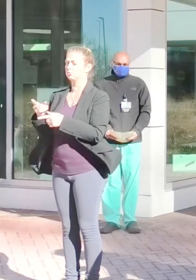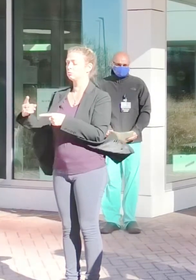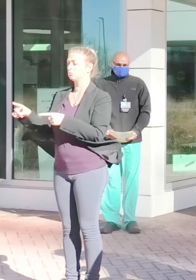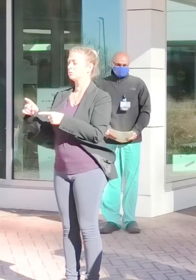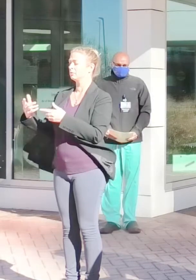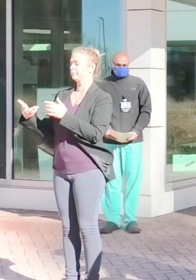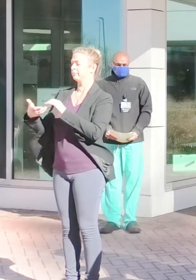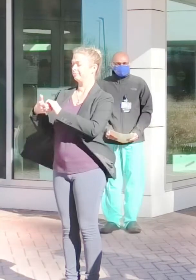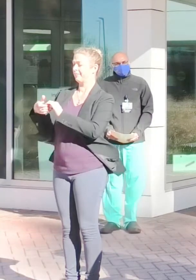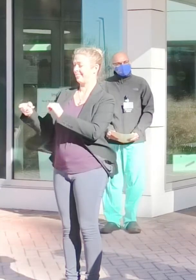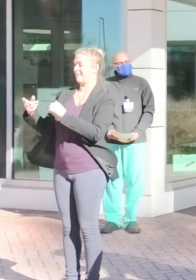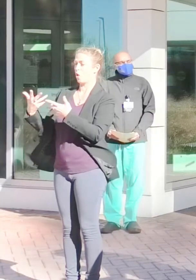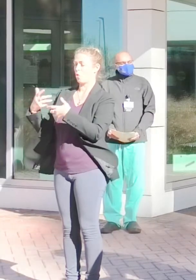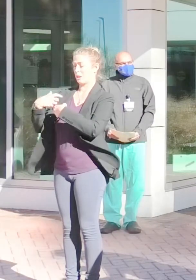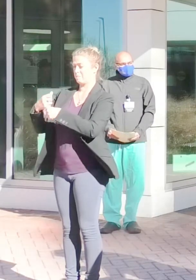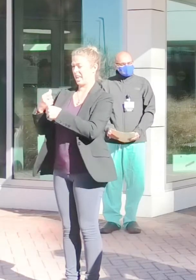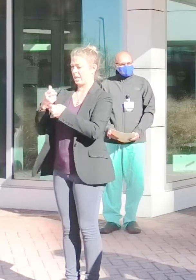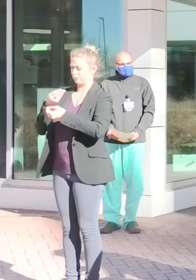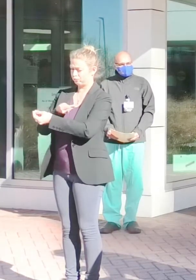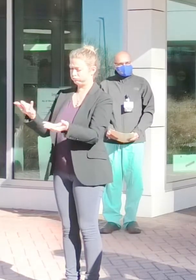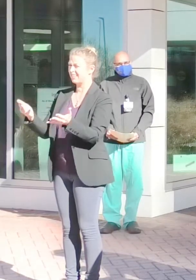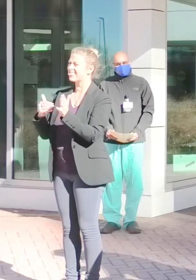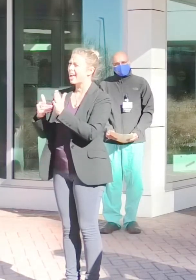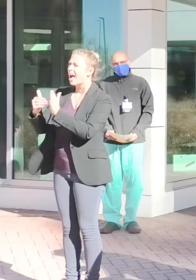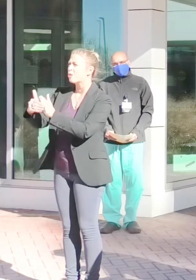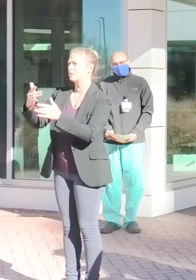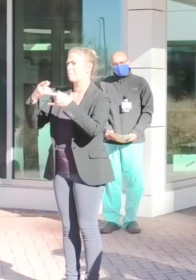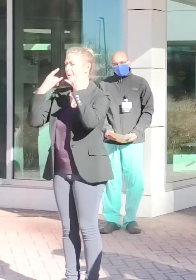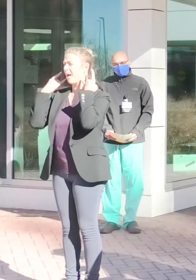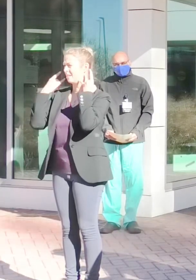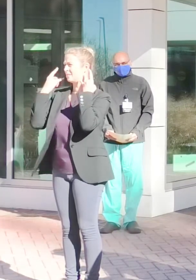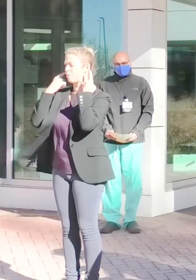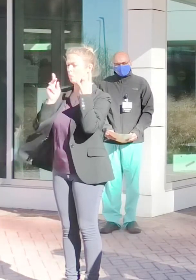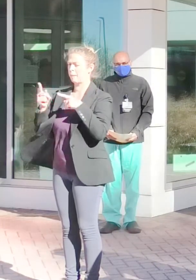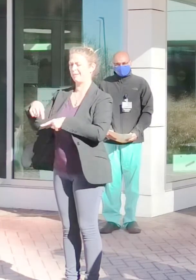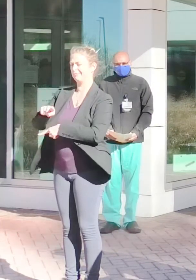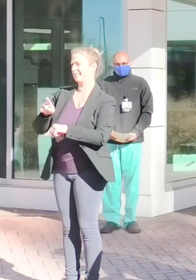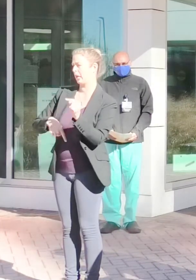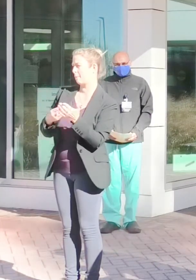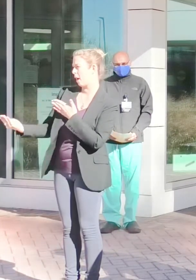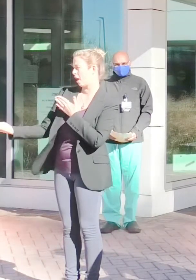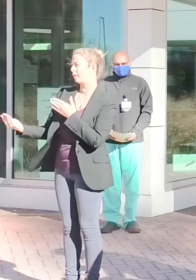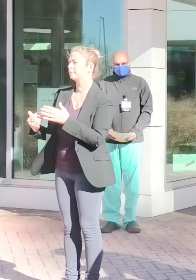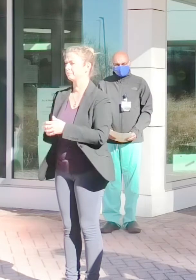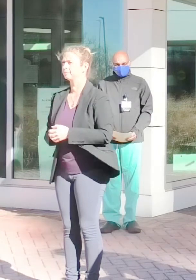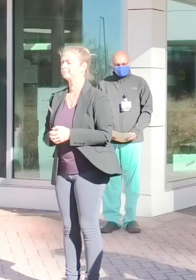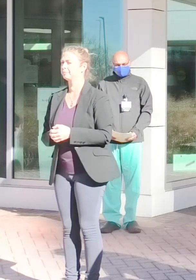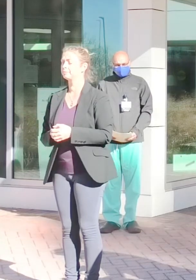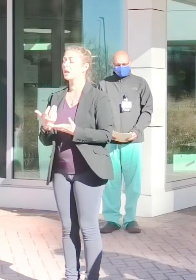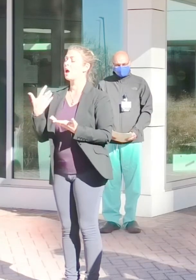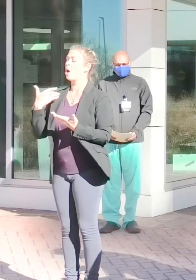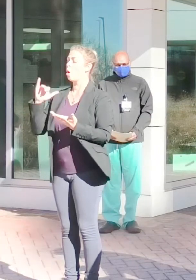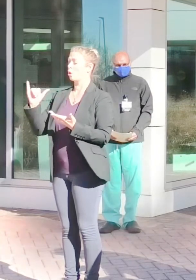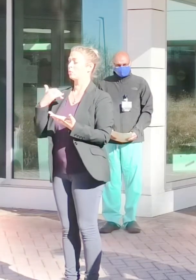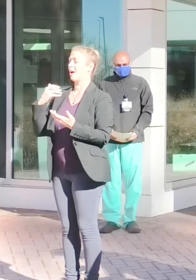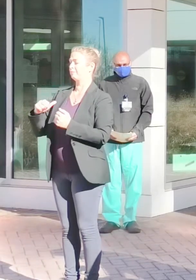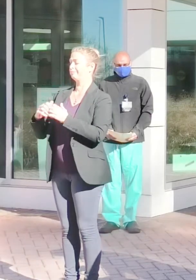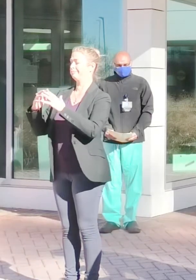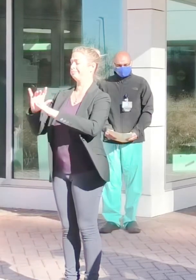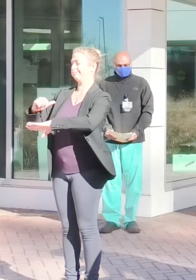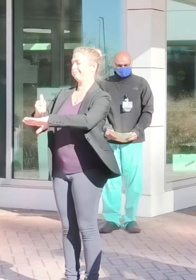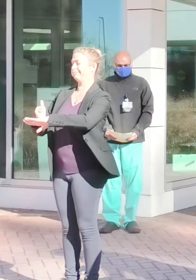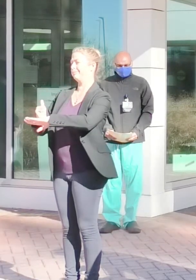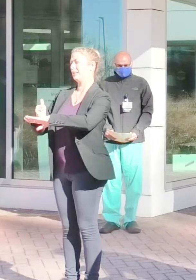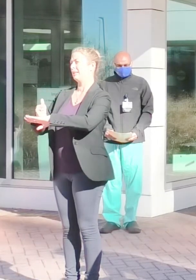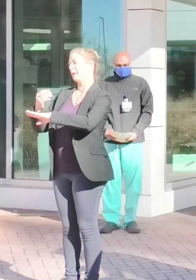and distributed thousands of masks to those in need in our community. They have run many pop-up pantries as well, and they will now